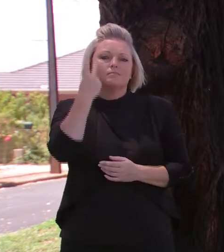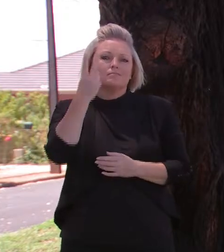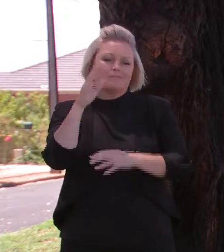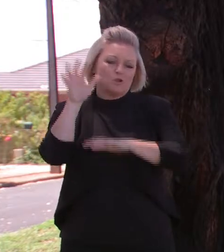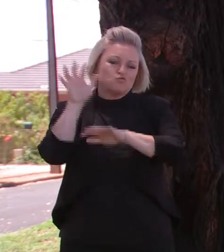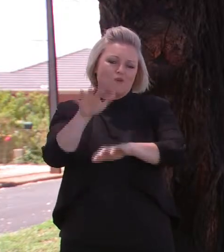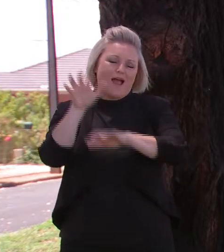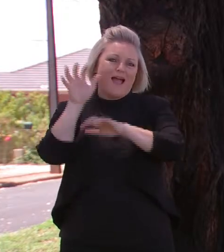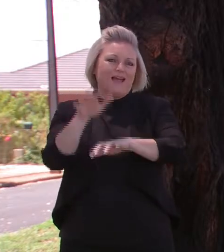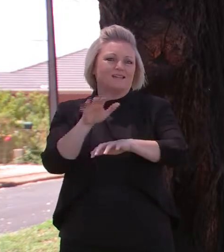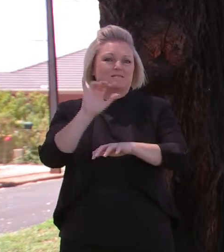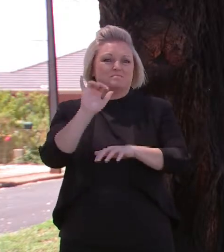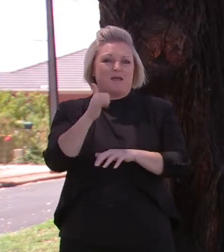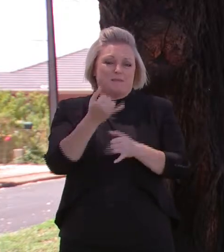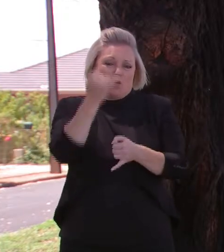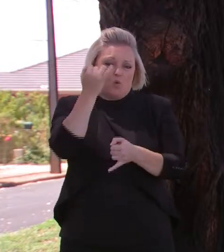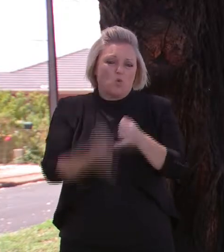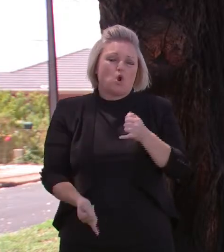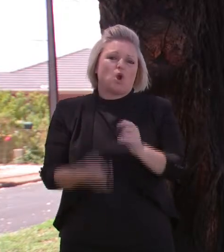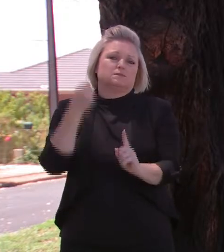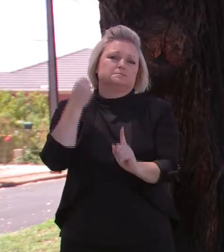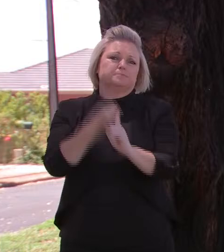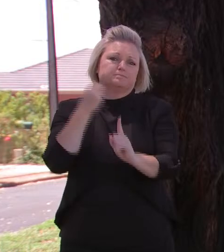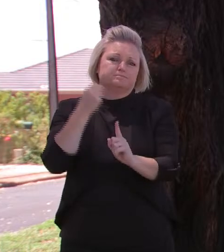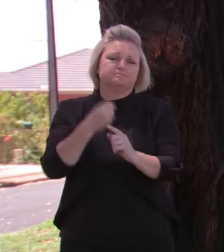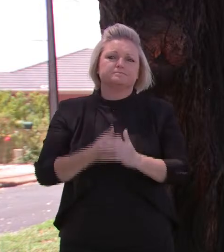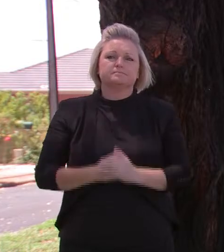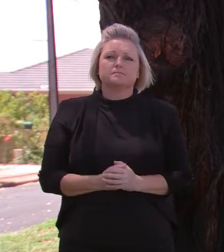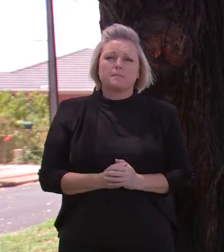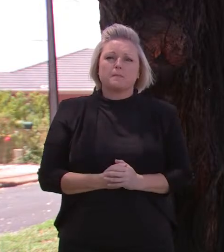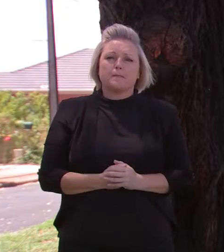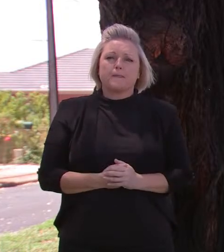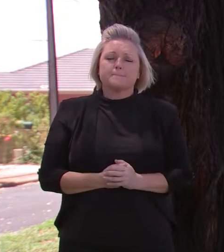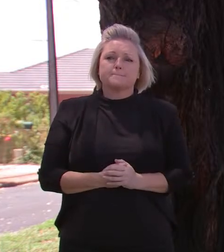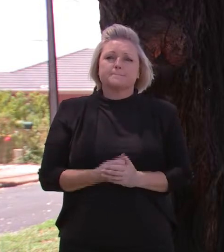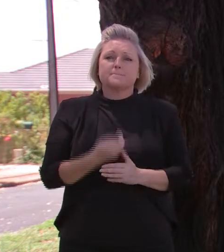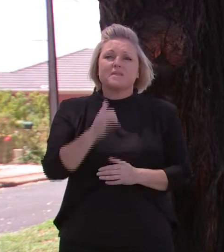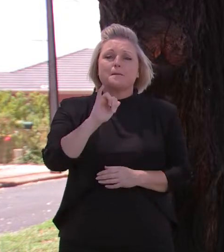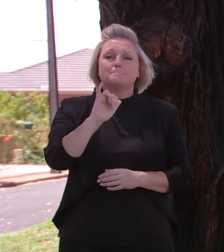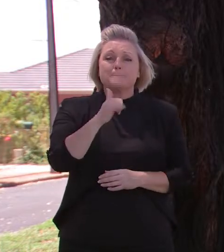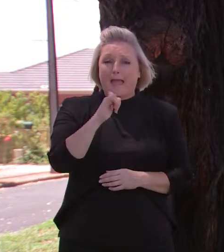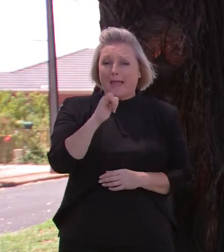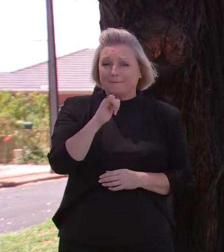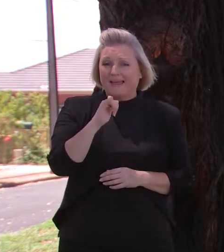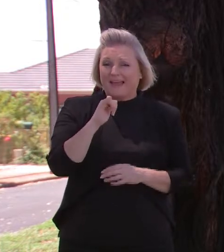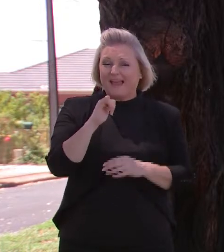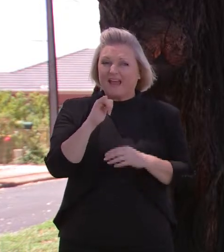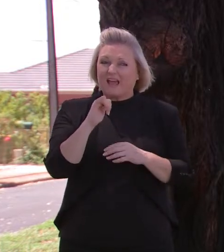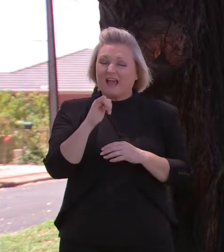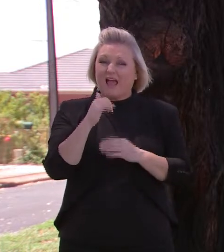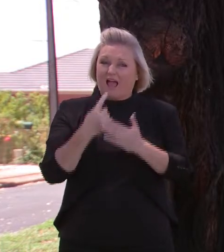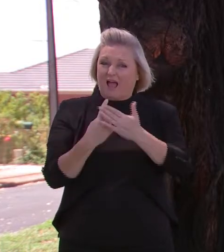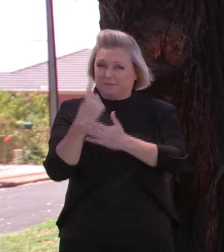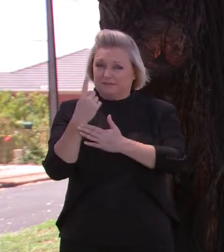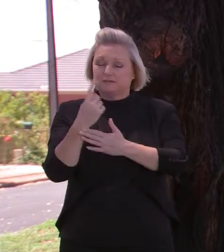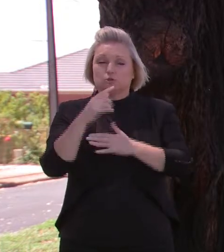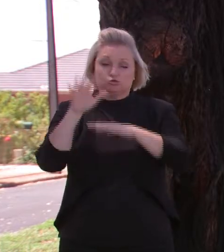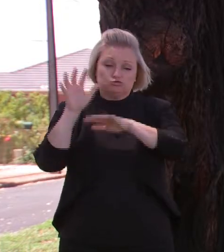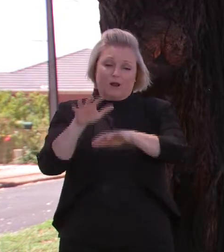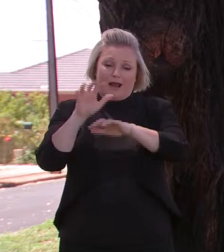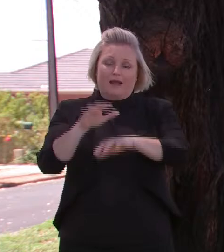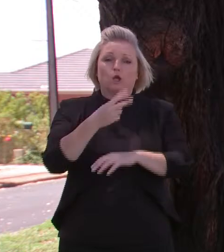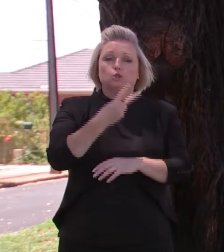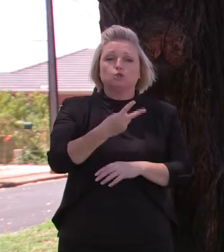to be. In fact, in one briefing that I received, it could be up to 200 mils in a single day. Now, you know, to put it into some